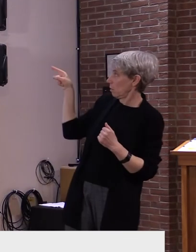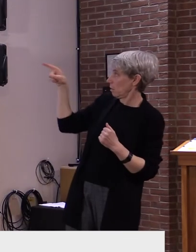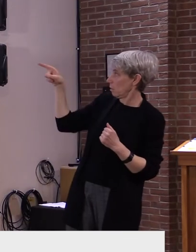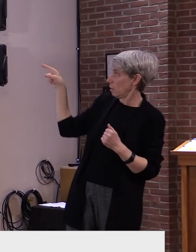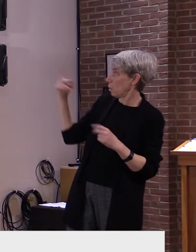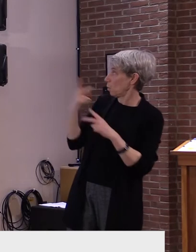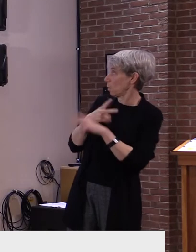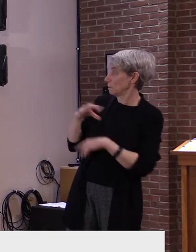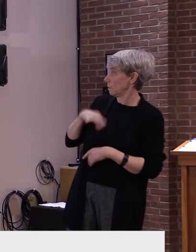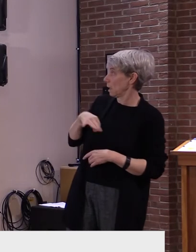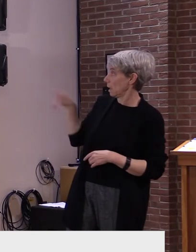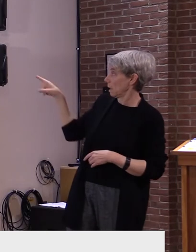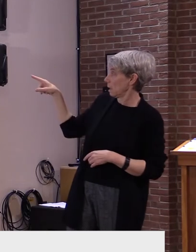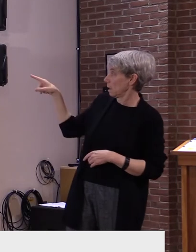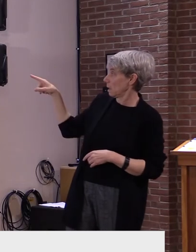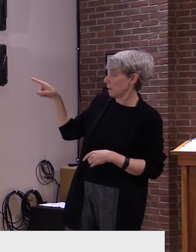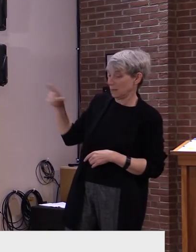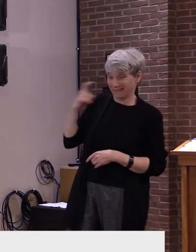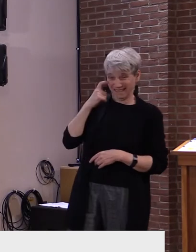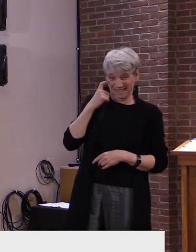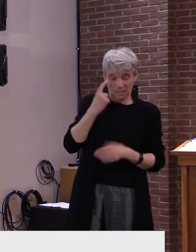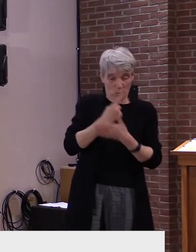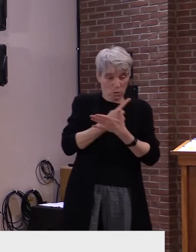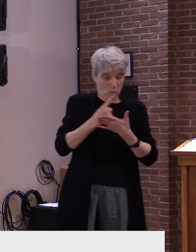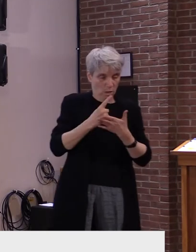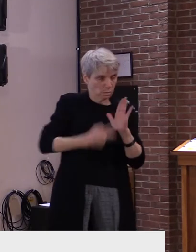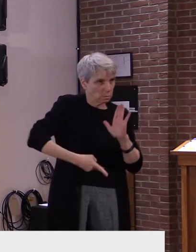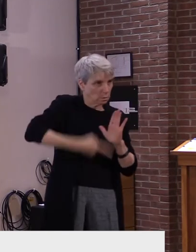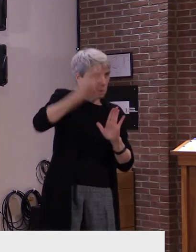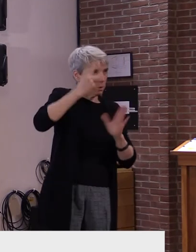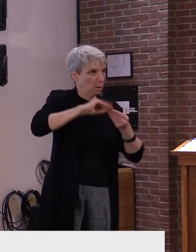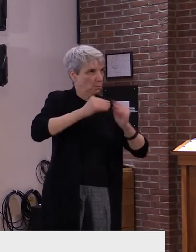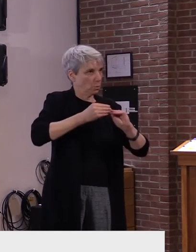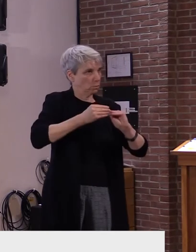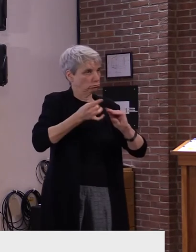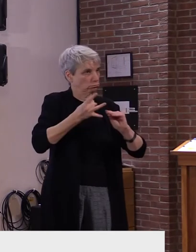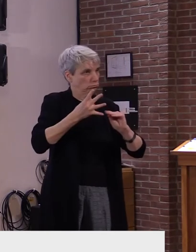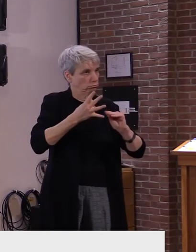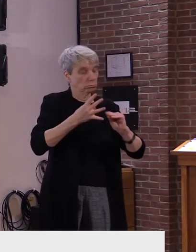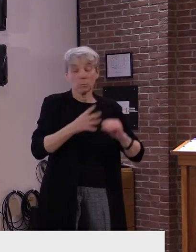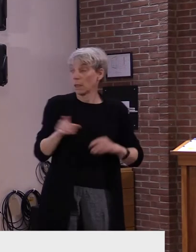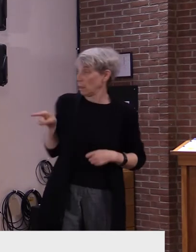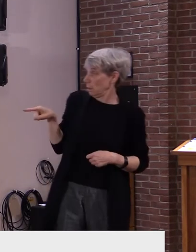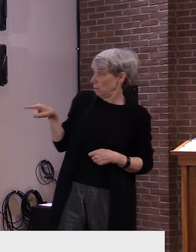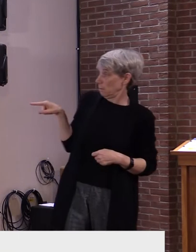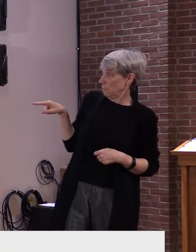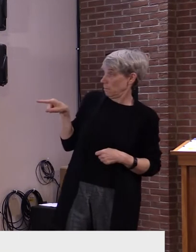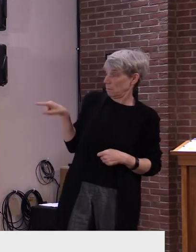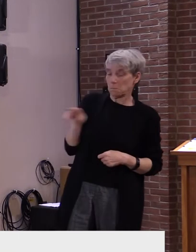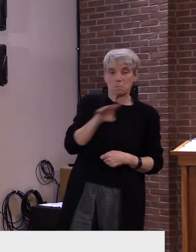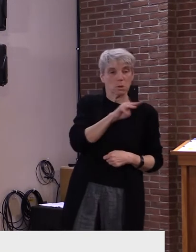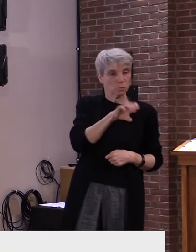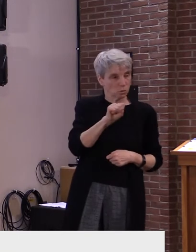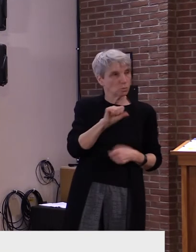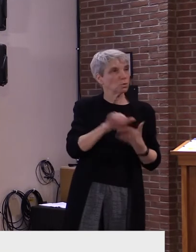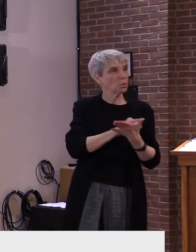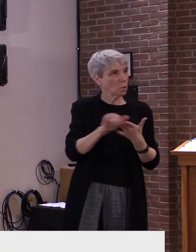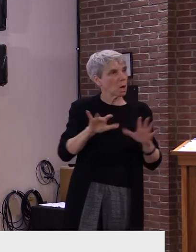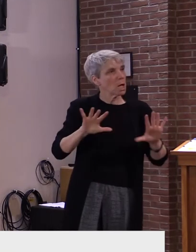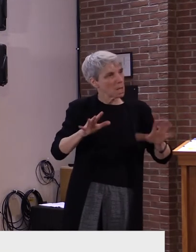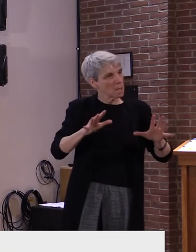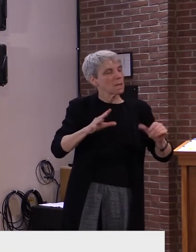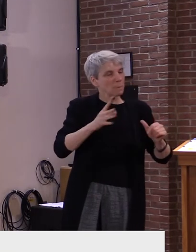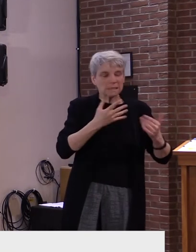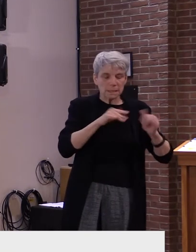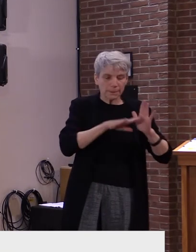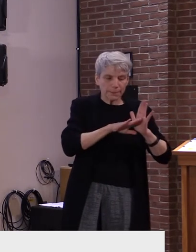maine which saw its cases double in just the last week but then you can also see that massachusetts and new york are also seeing steady case growth as well